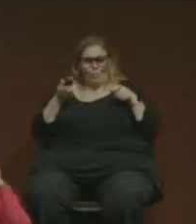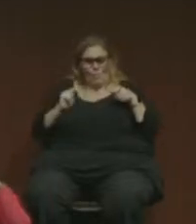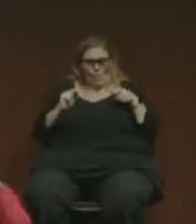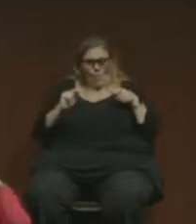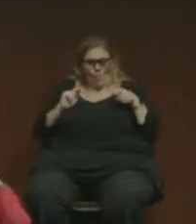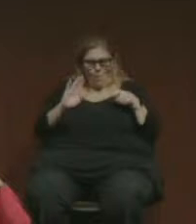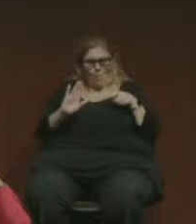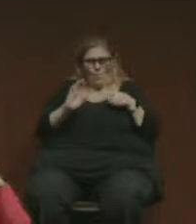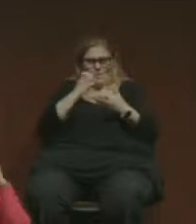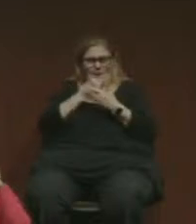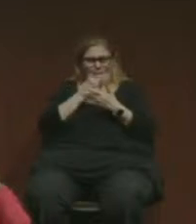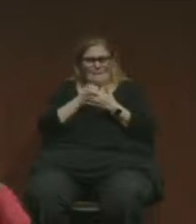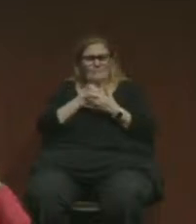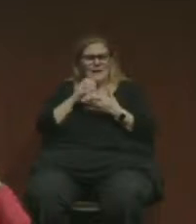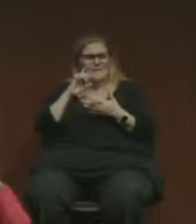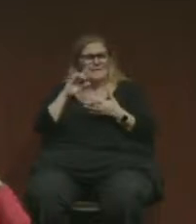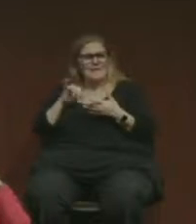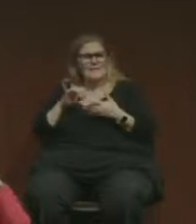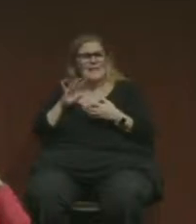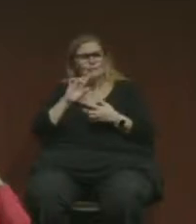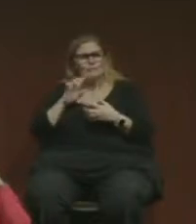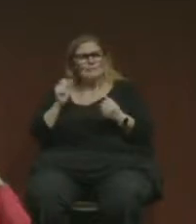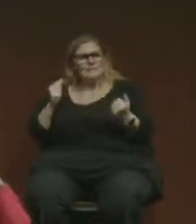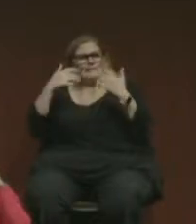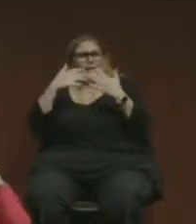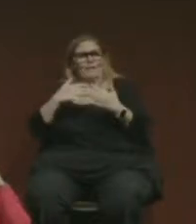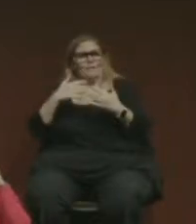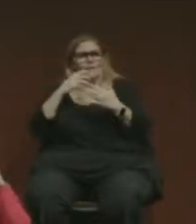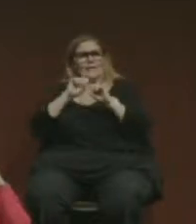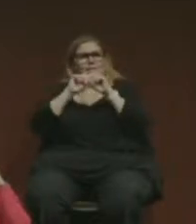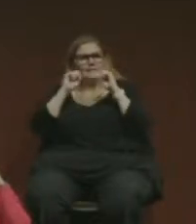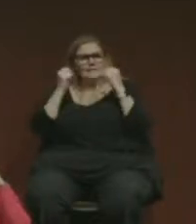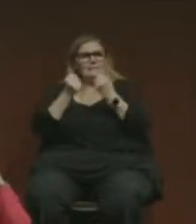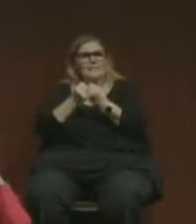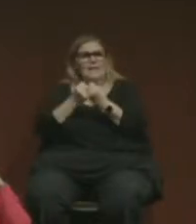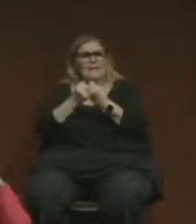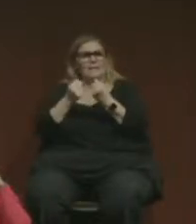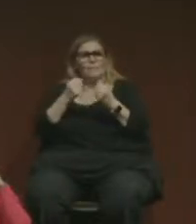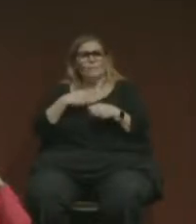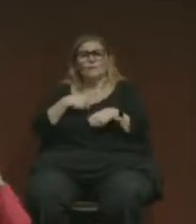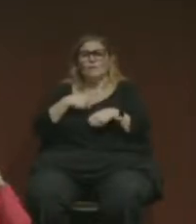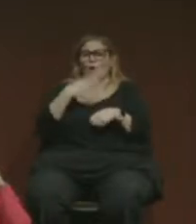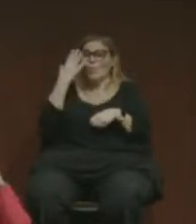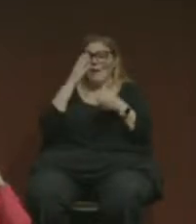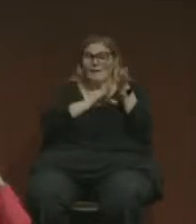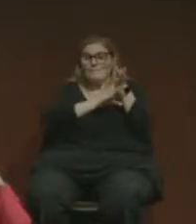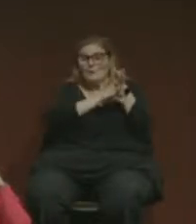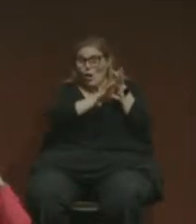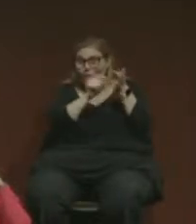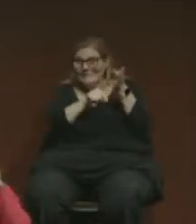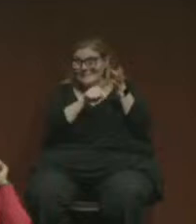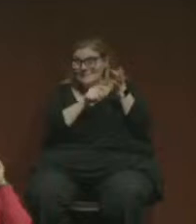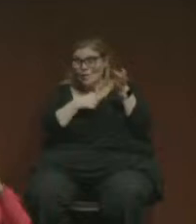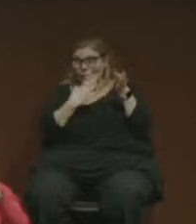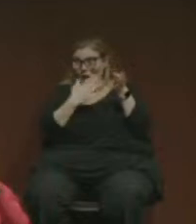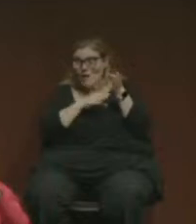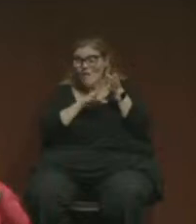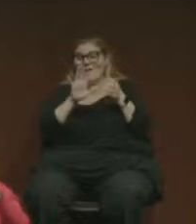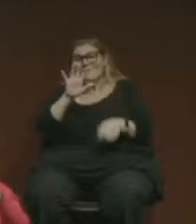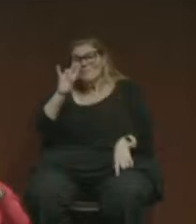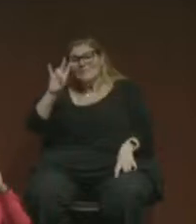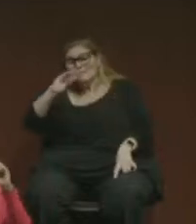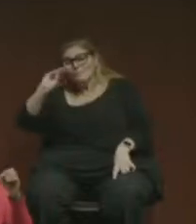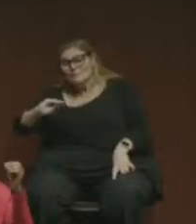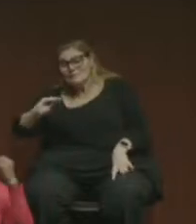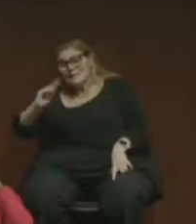own economics. I think that's particularly scary in a society with a white minority, right? And I said